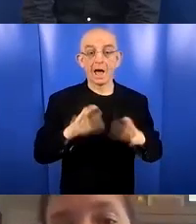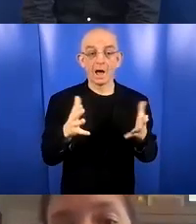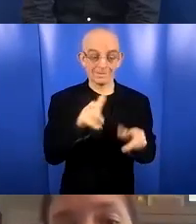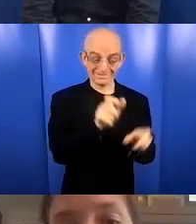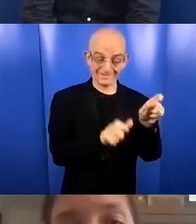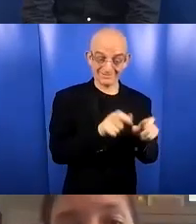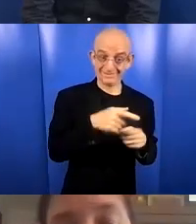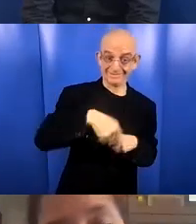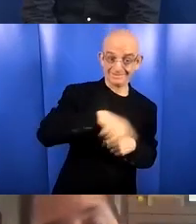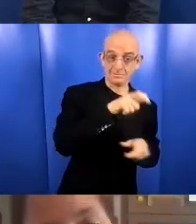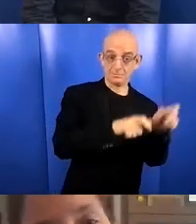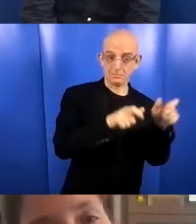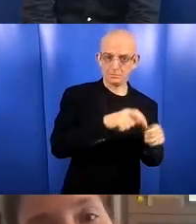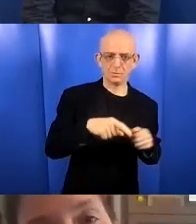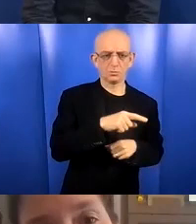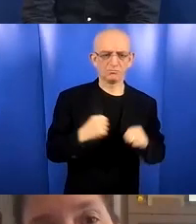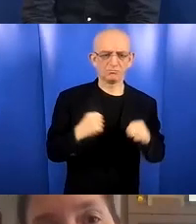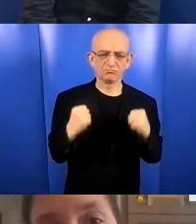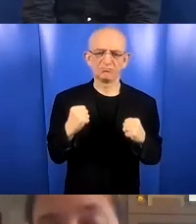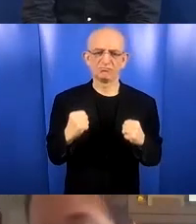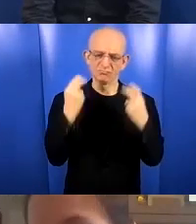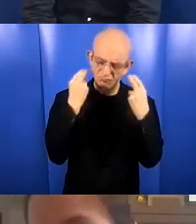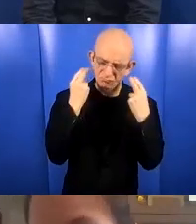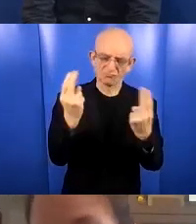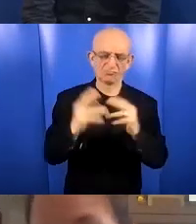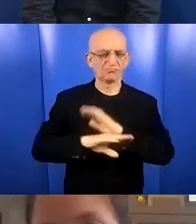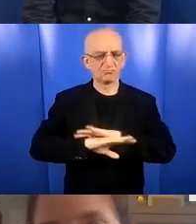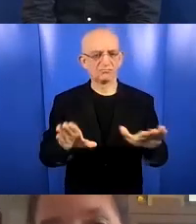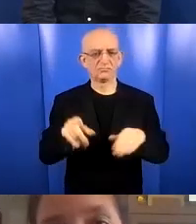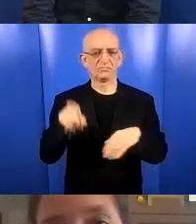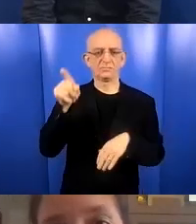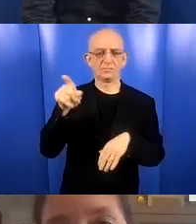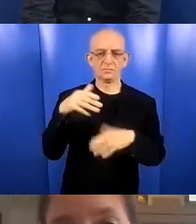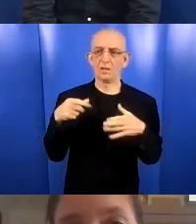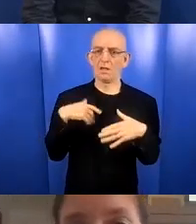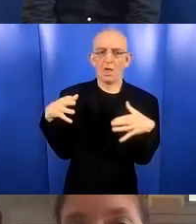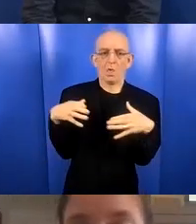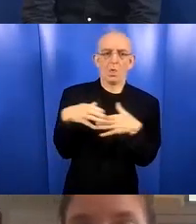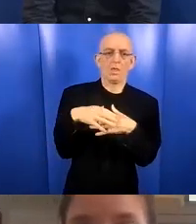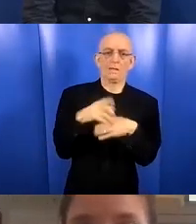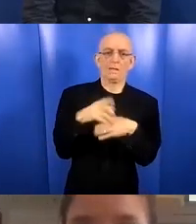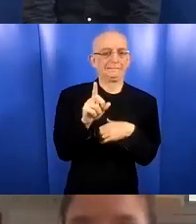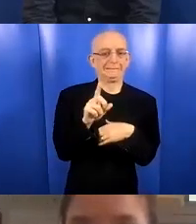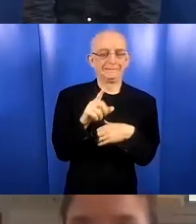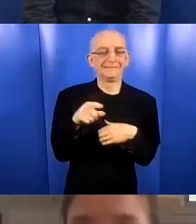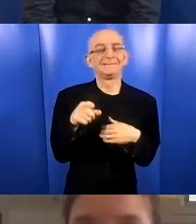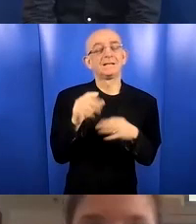space. And I hope that this is a good way to set up our conversation coming up.